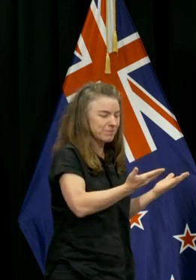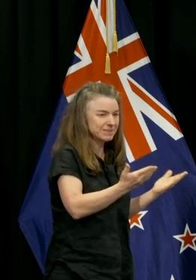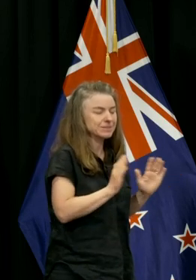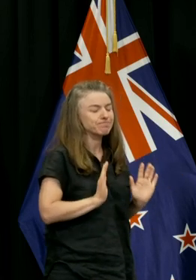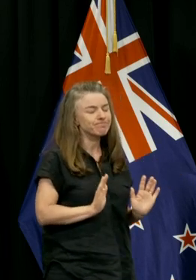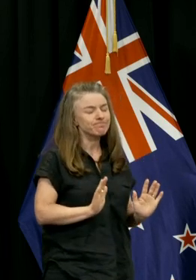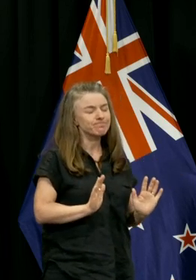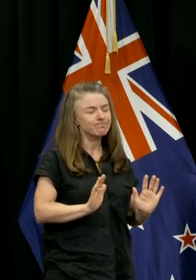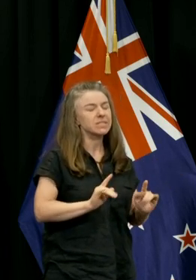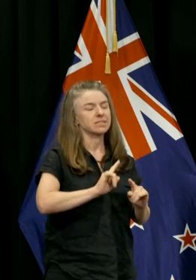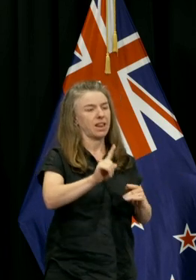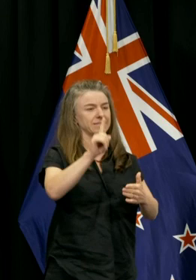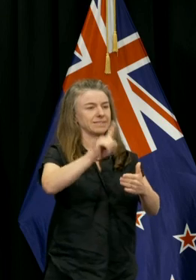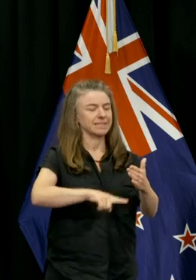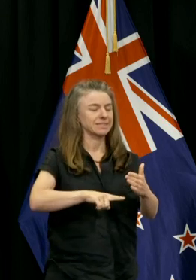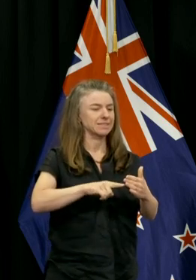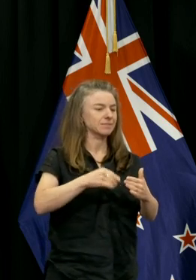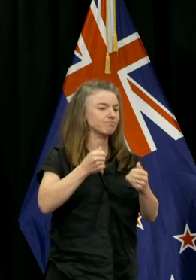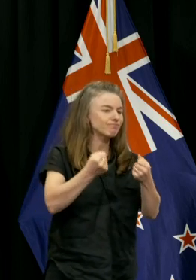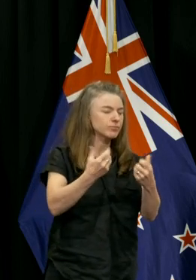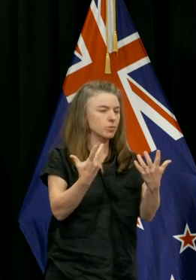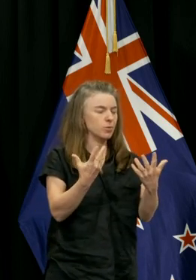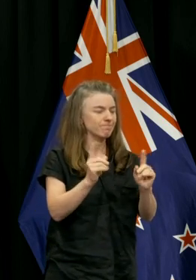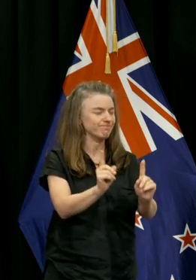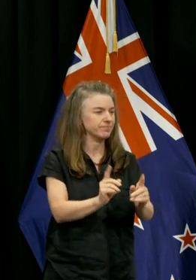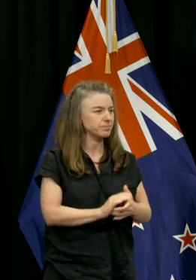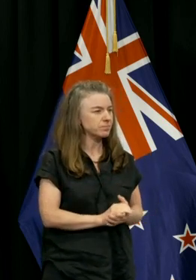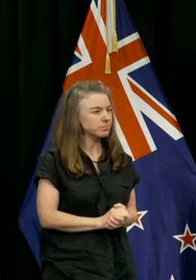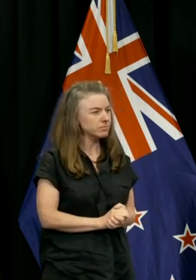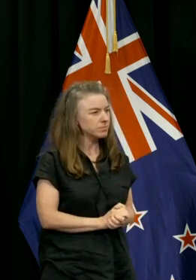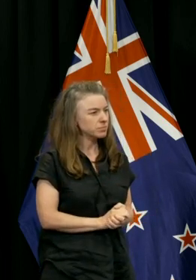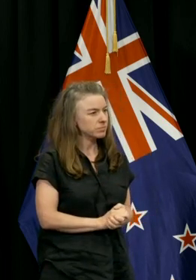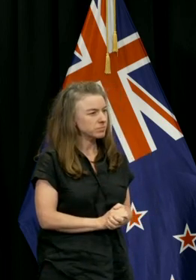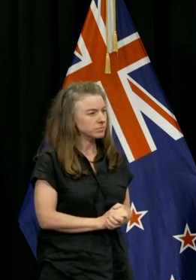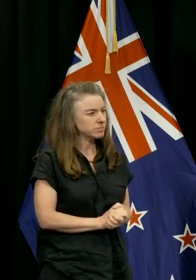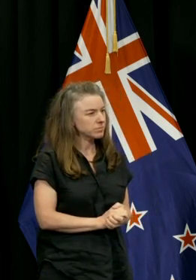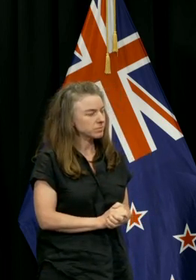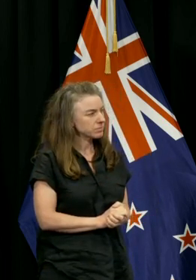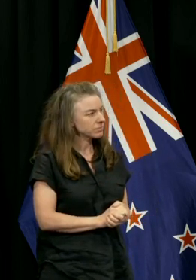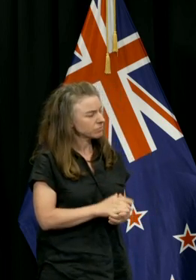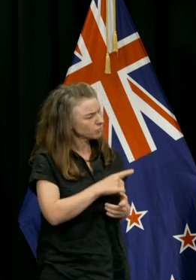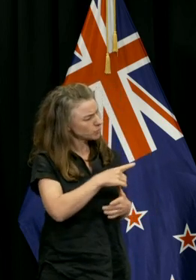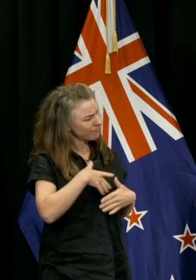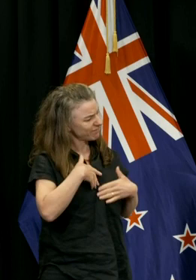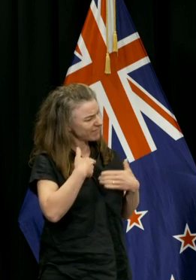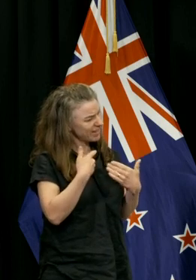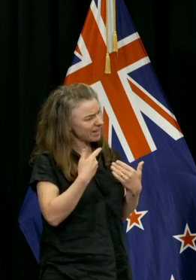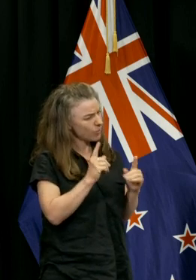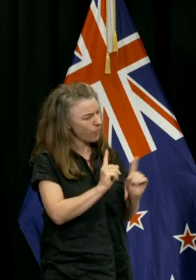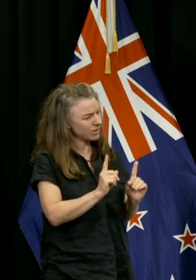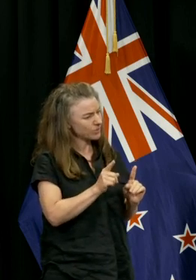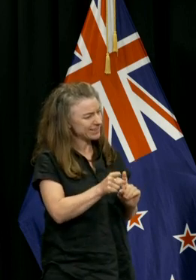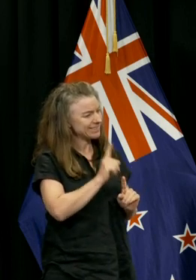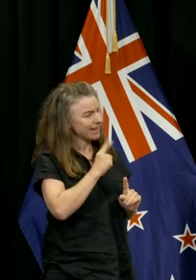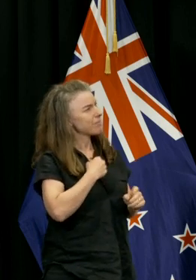that means sentencing. How did you react when you heard that a guilty plea had been entered? I let out a massive sigh of relief. And will